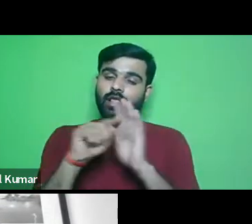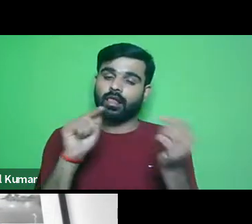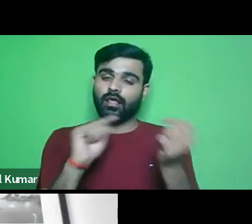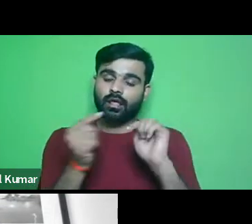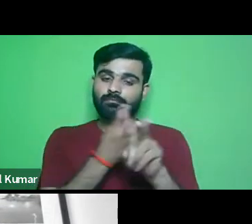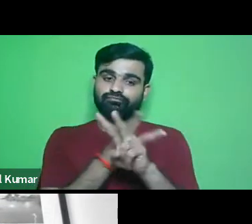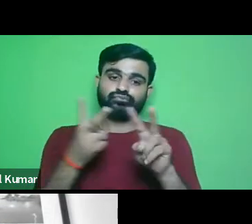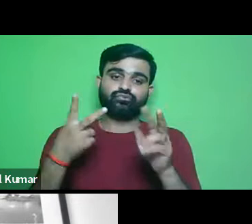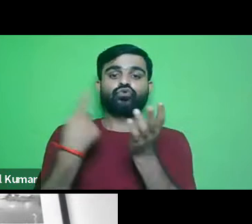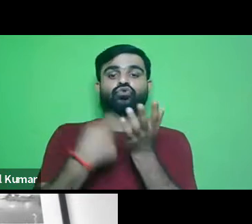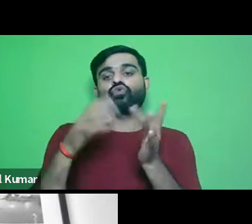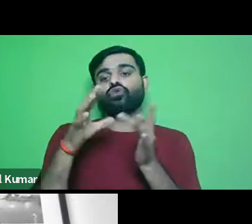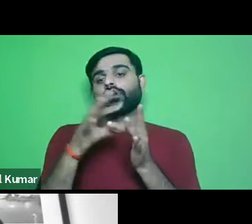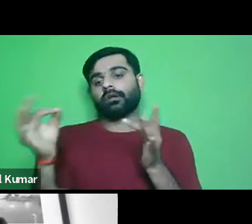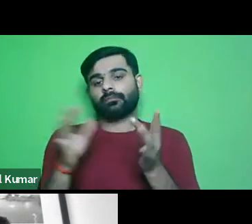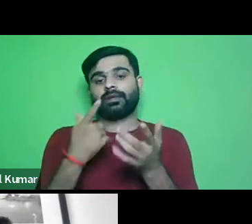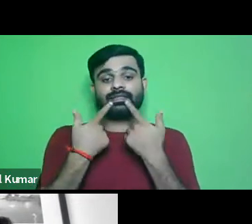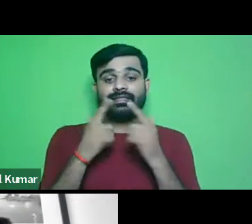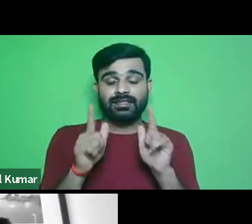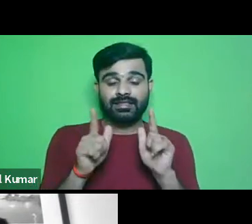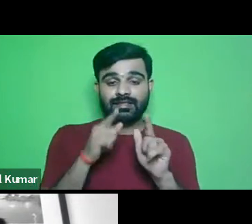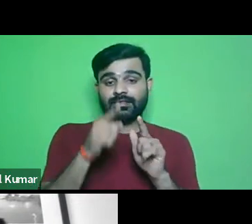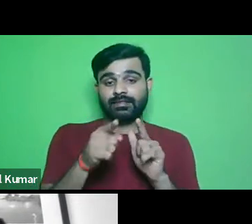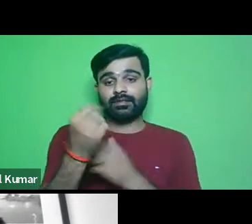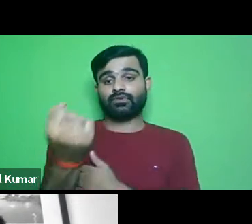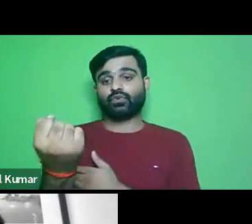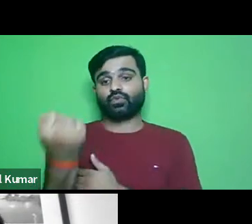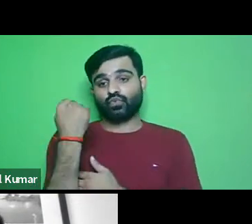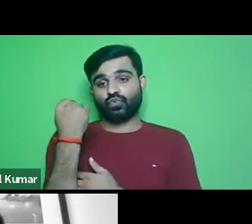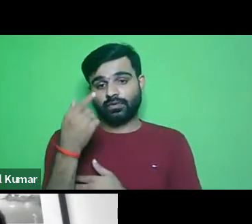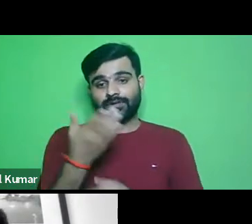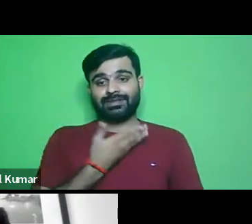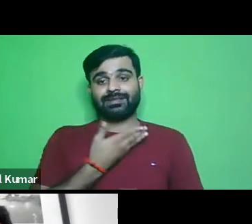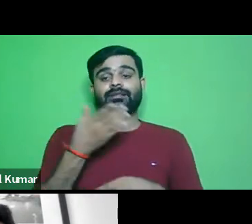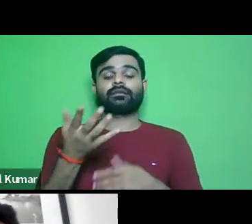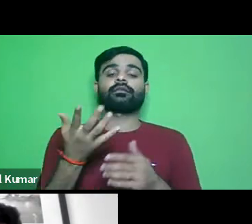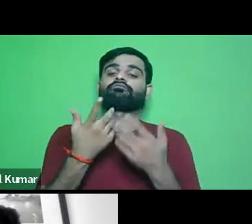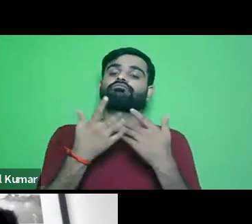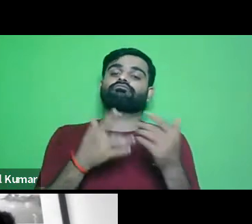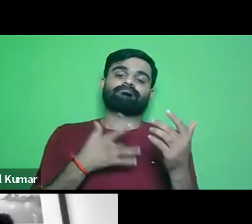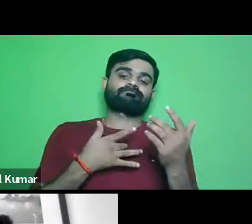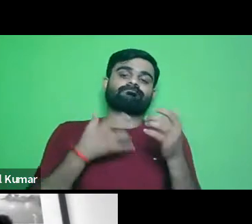regulatory space that allow these rights to be realized.